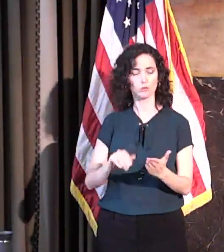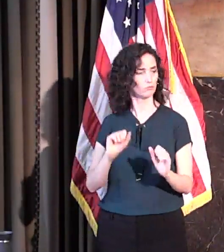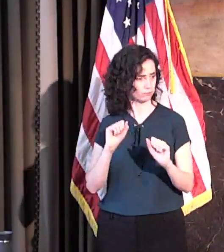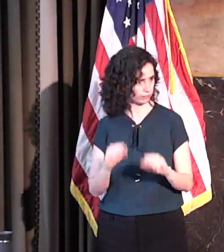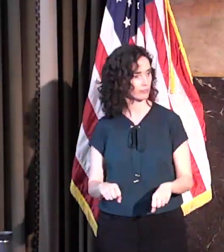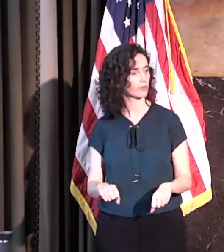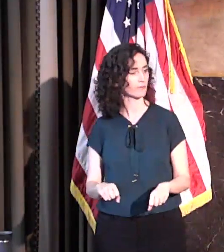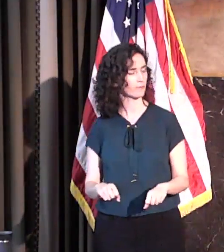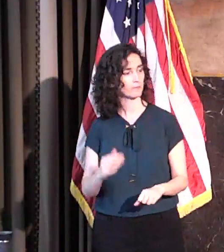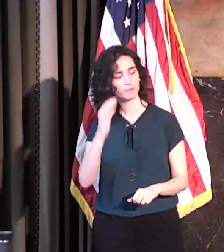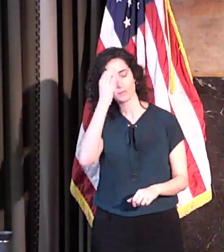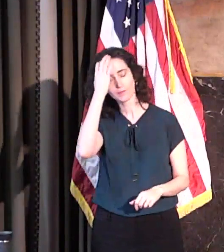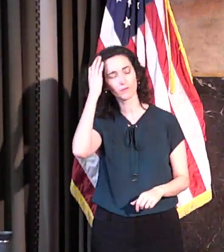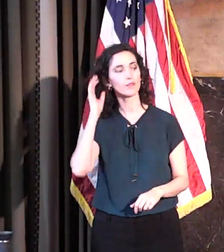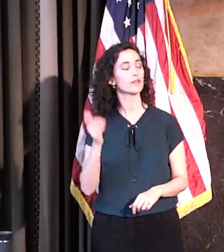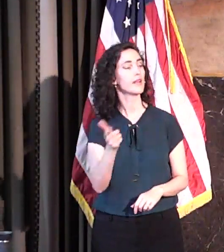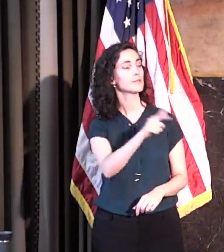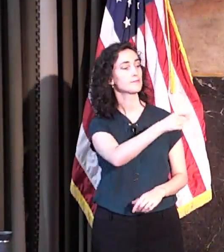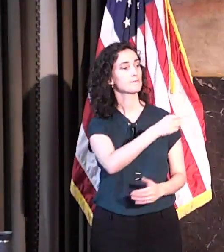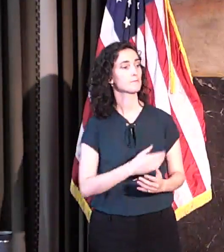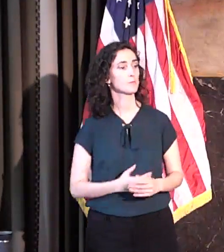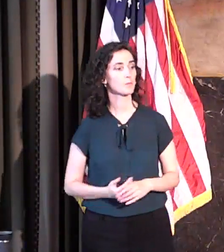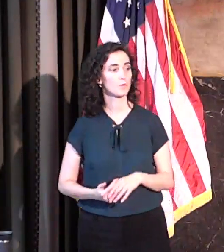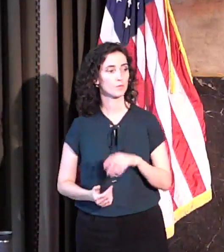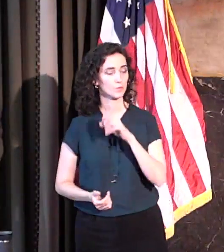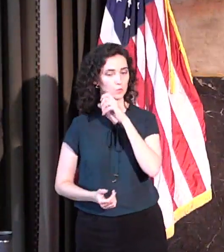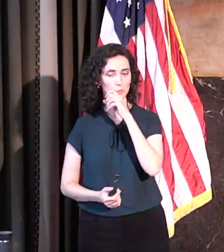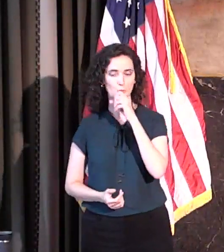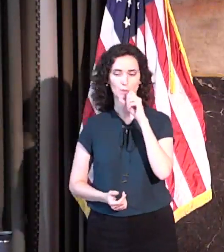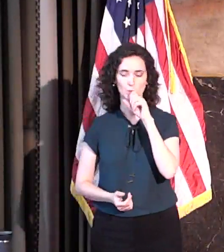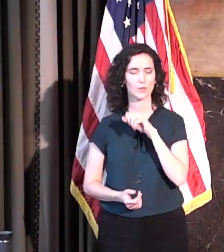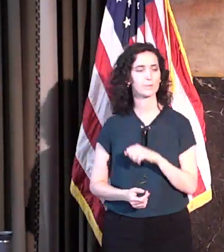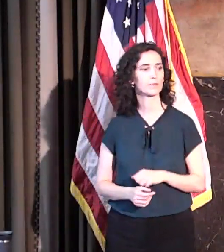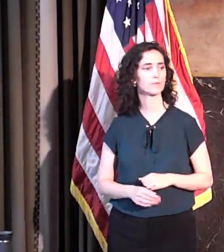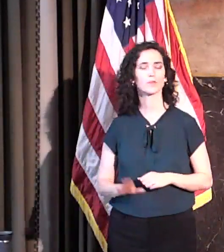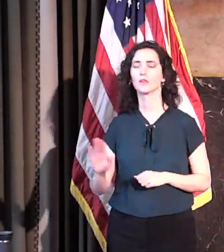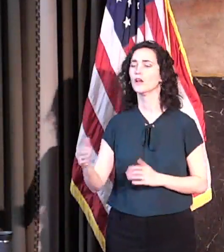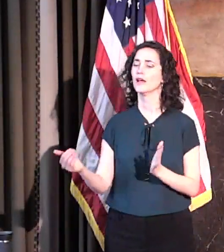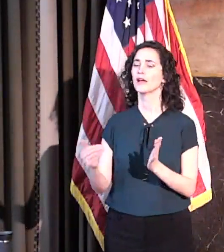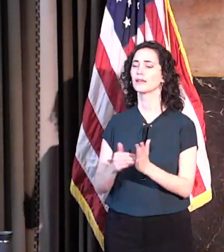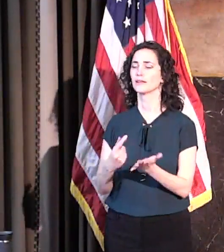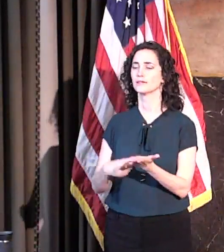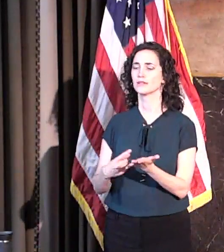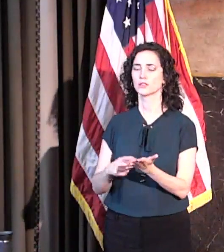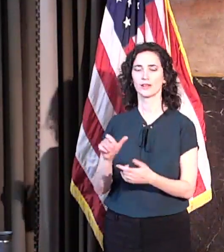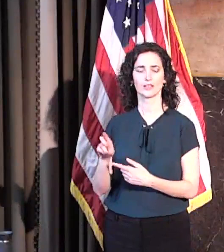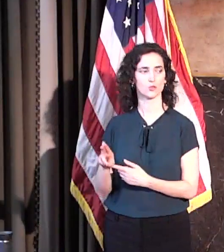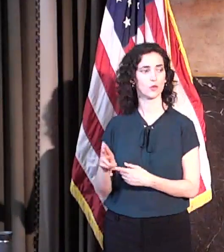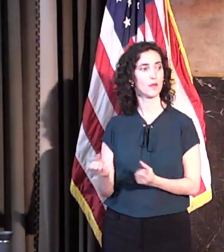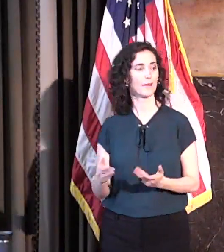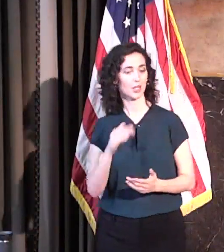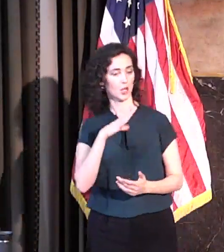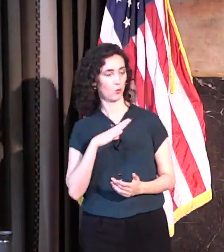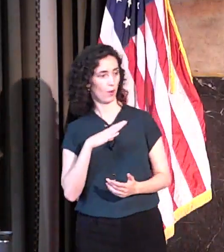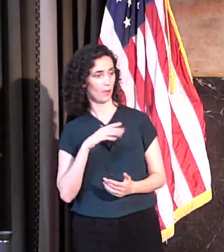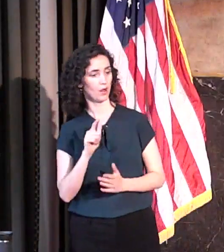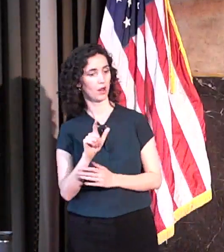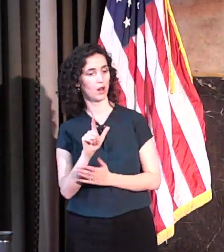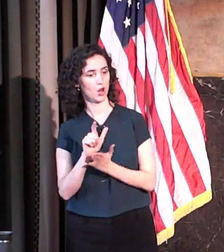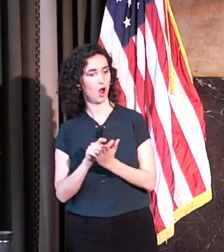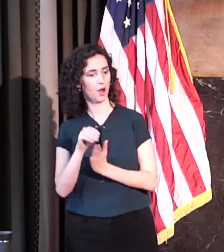ma'am. So I think back to LSU, some of the women lawmakers today, many of them said that they did want someone